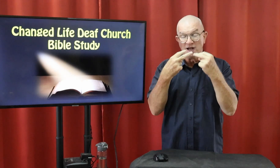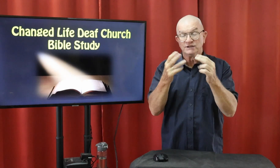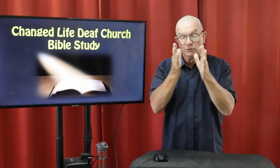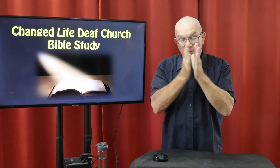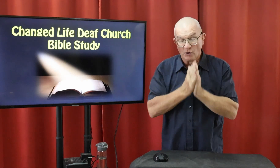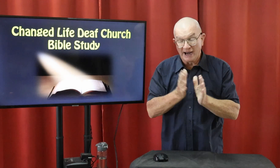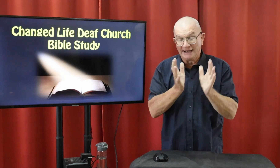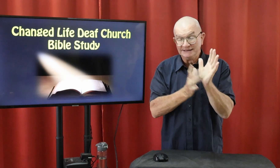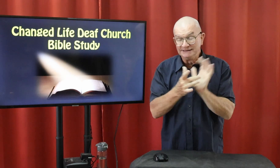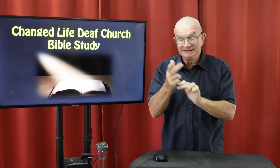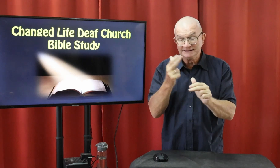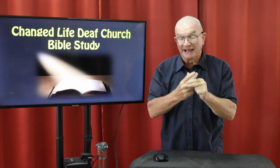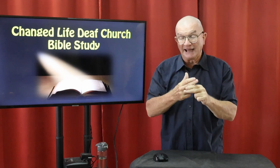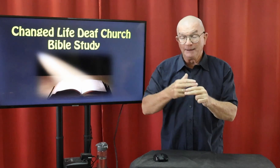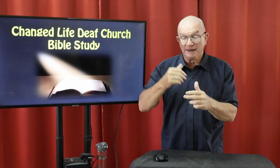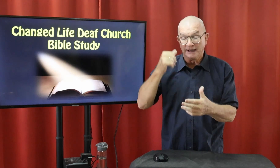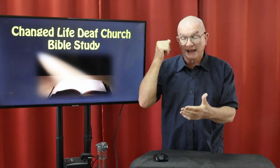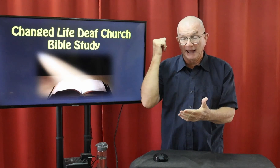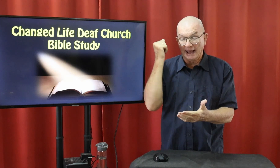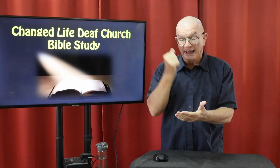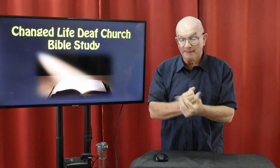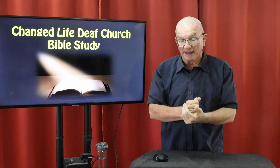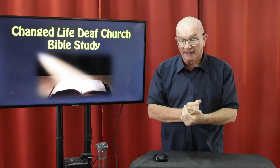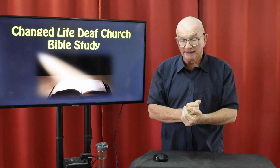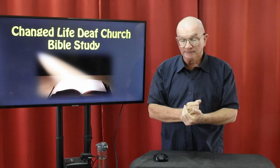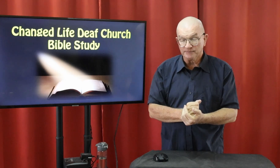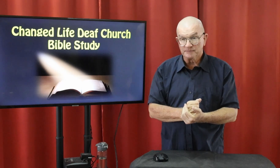Bless everyone watching. We pray in Jesus' name. Amen.